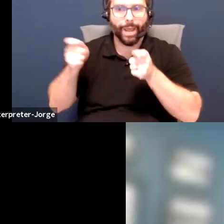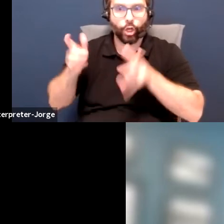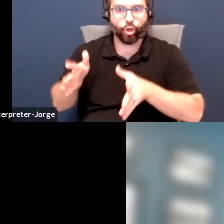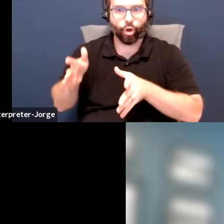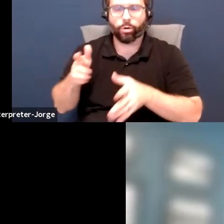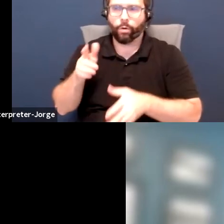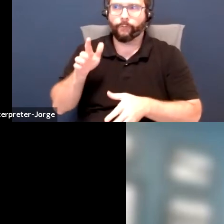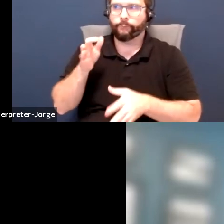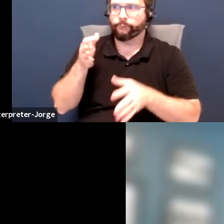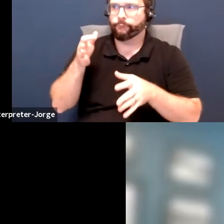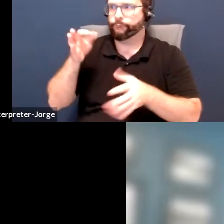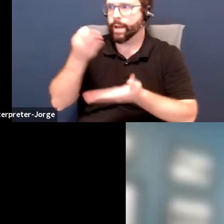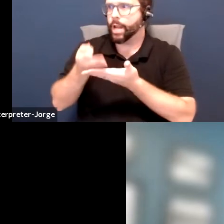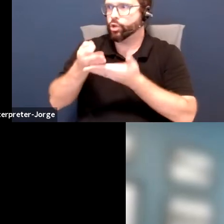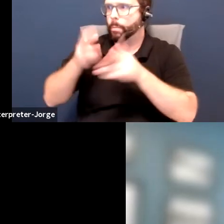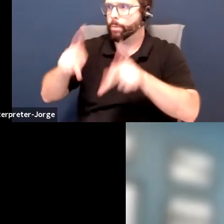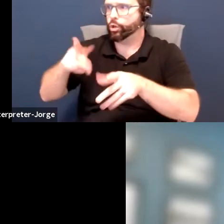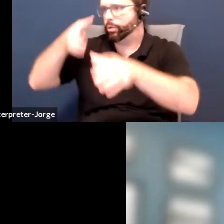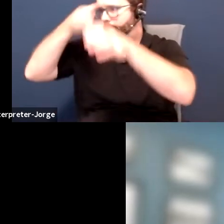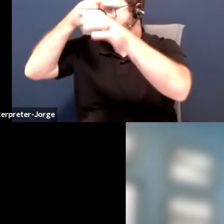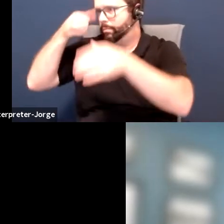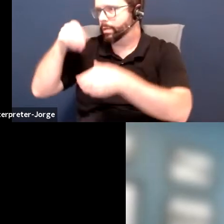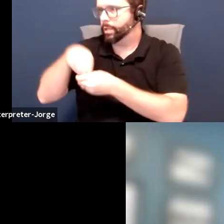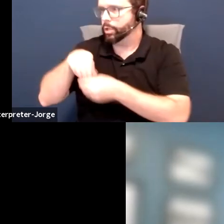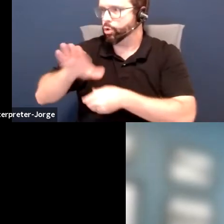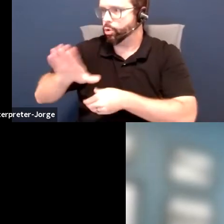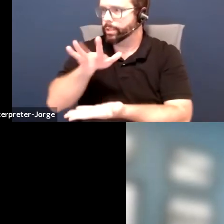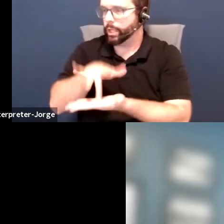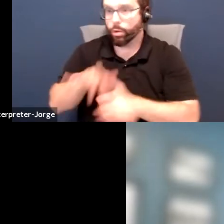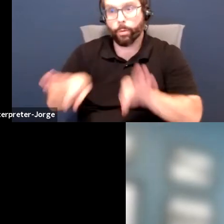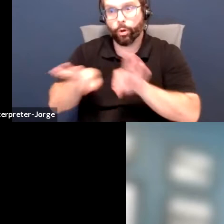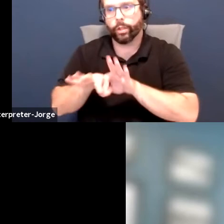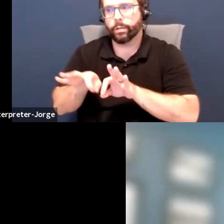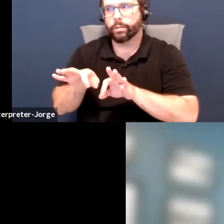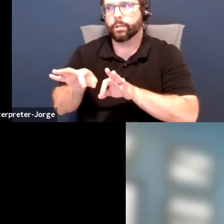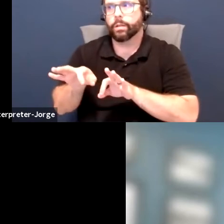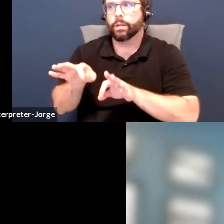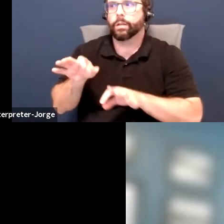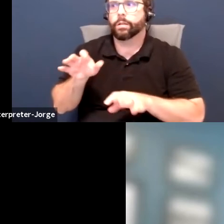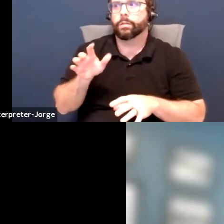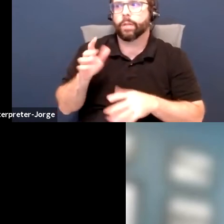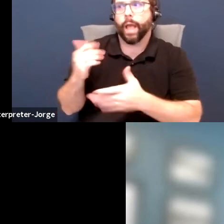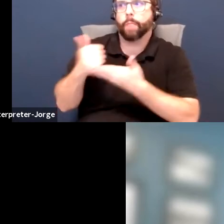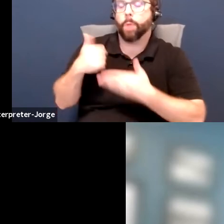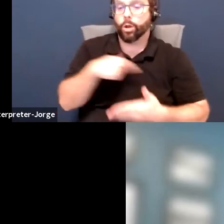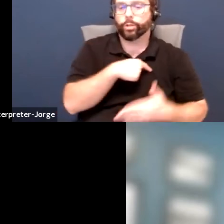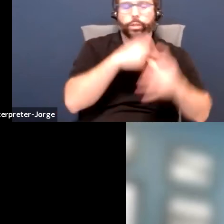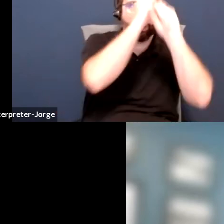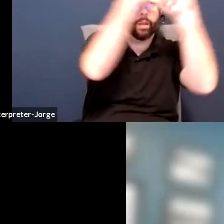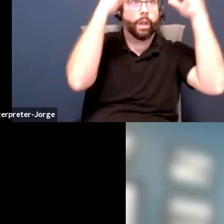this to help make sure that we visionary dreamers have our feet on the ground in terms of